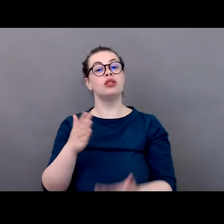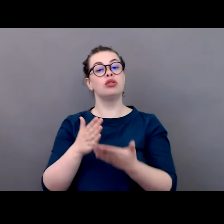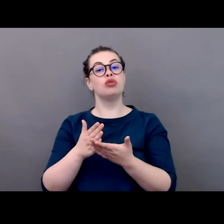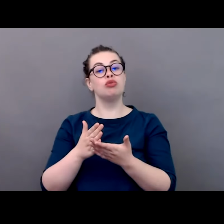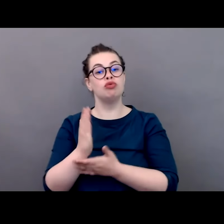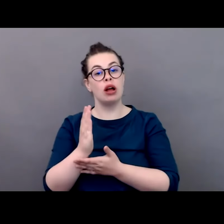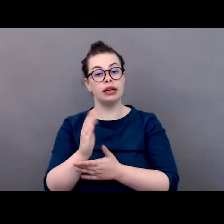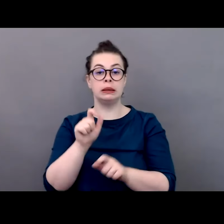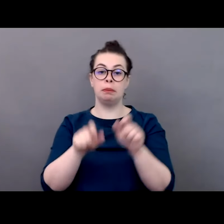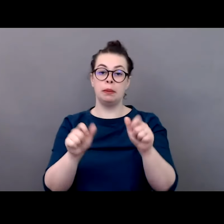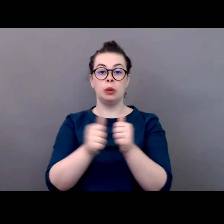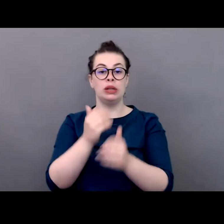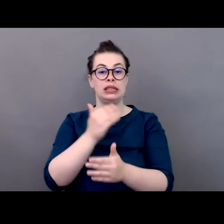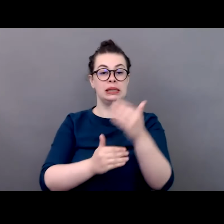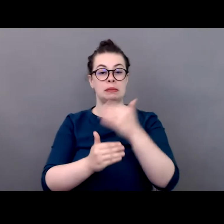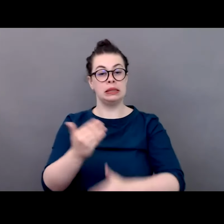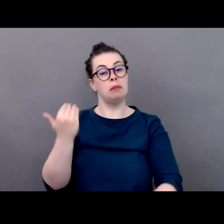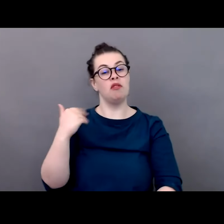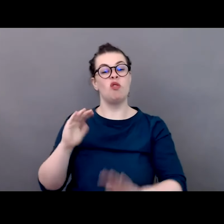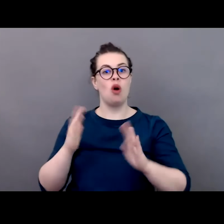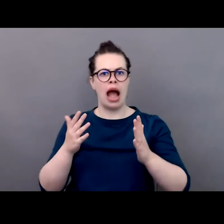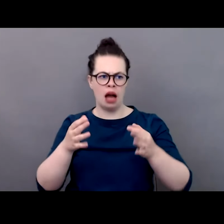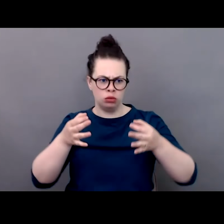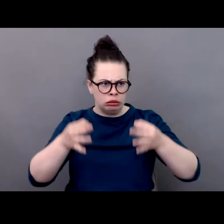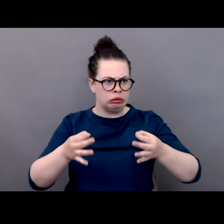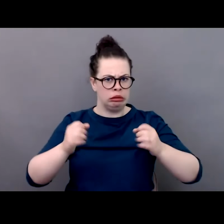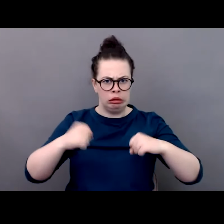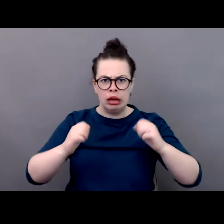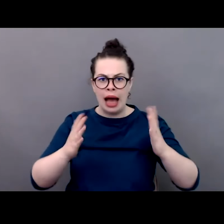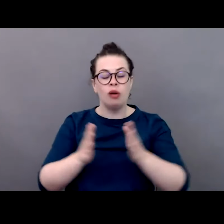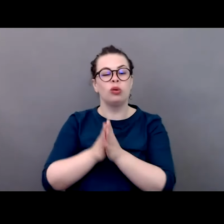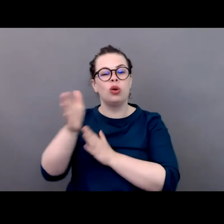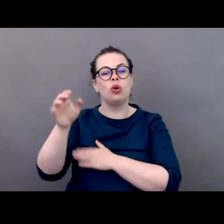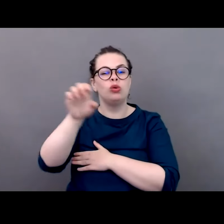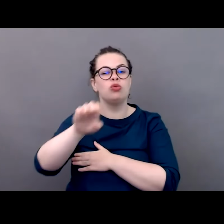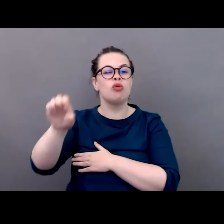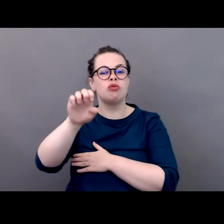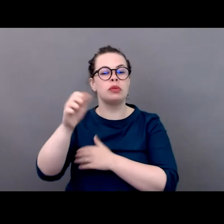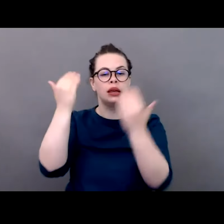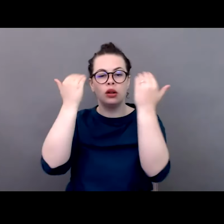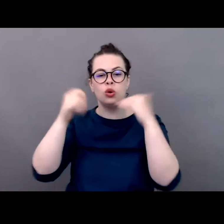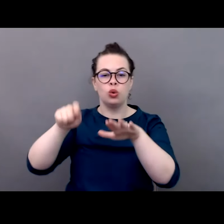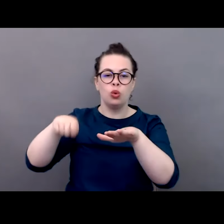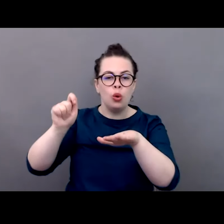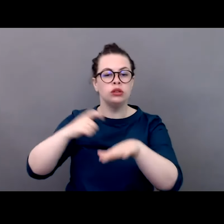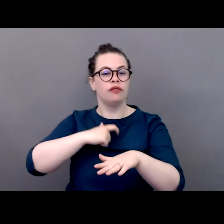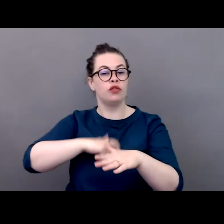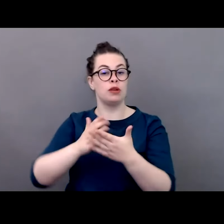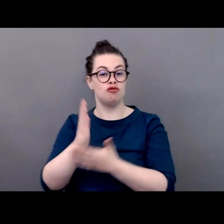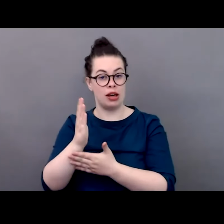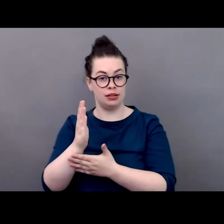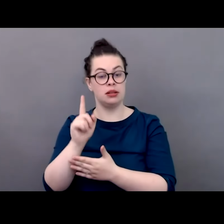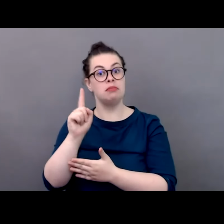before the European Court of Human Rights. And the European Court decided that it's not possible to